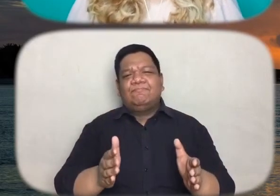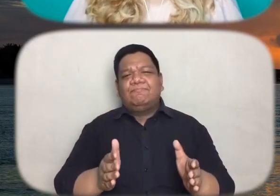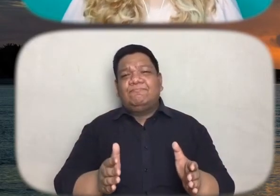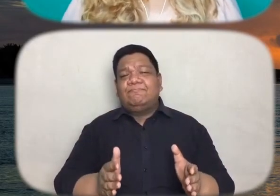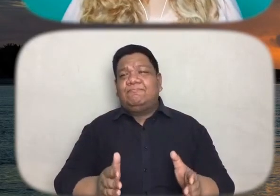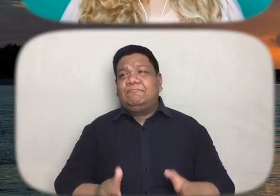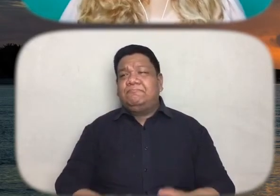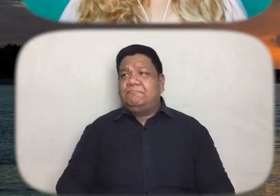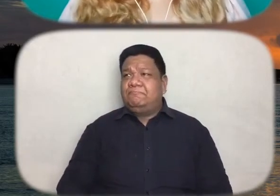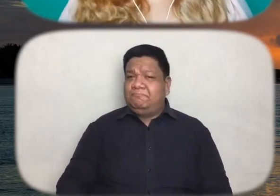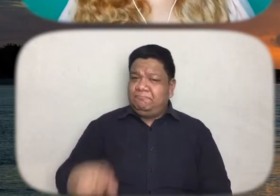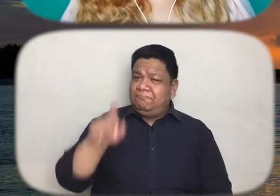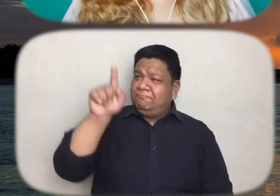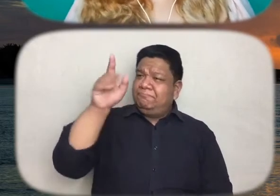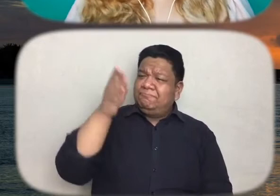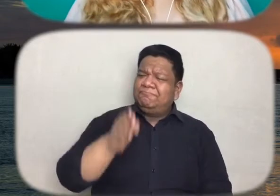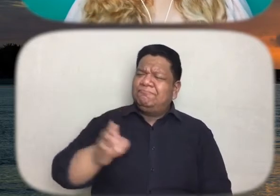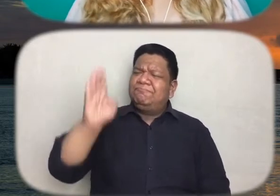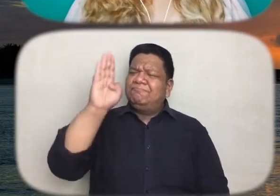provider.